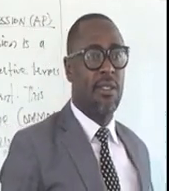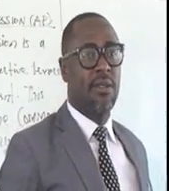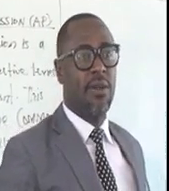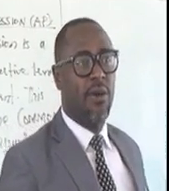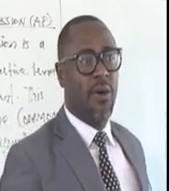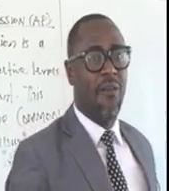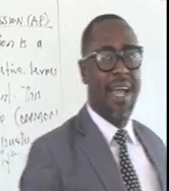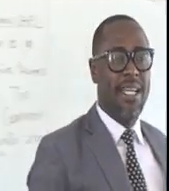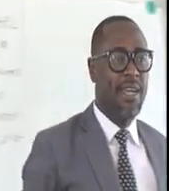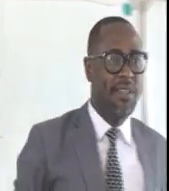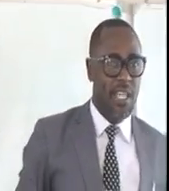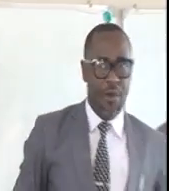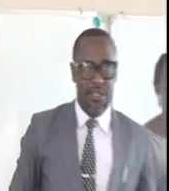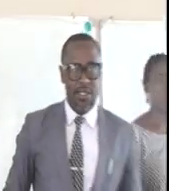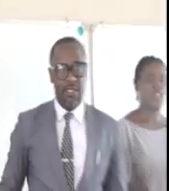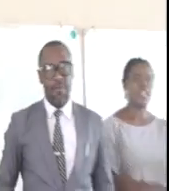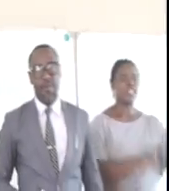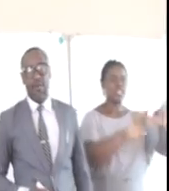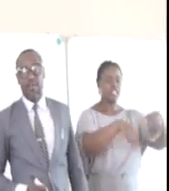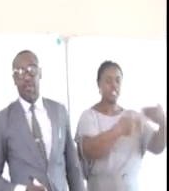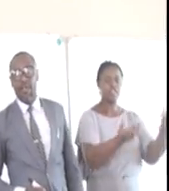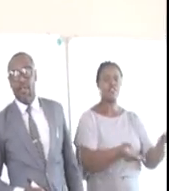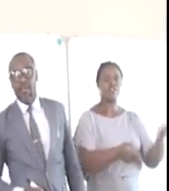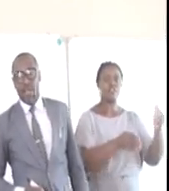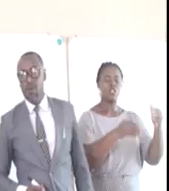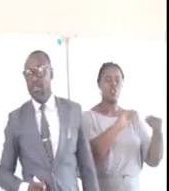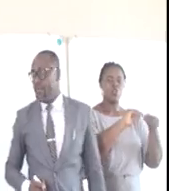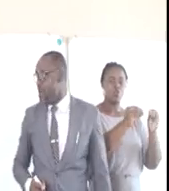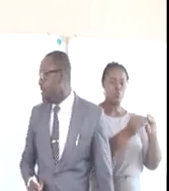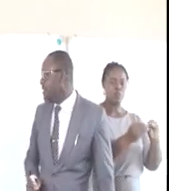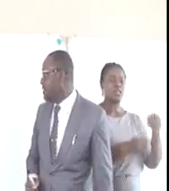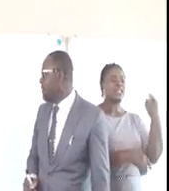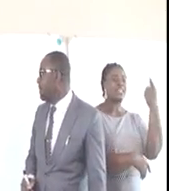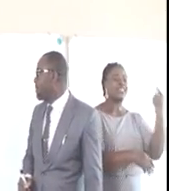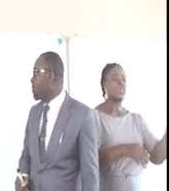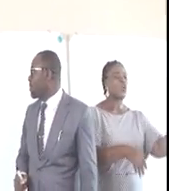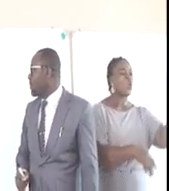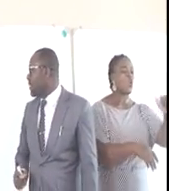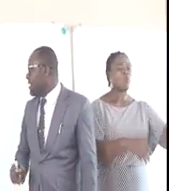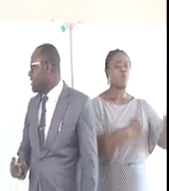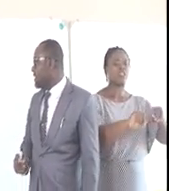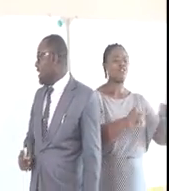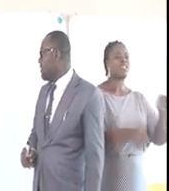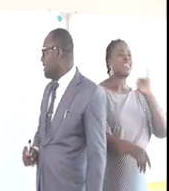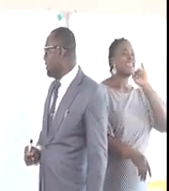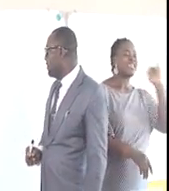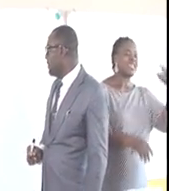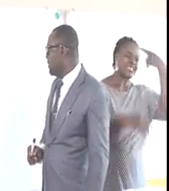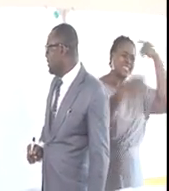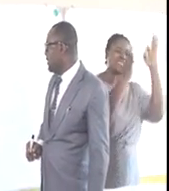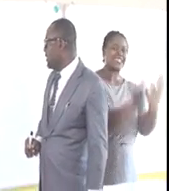difference of any given sequence? The common difference is